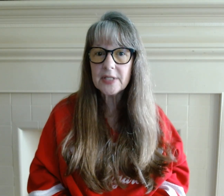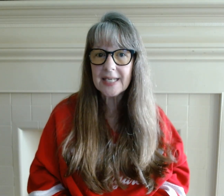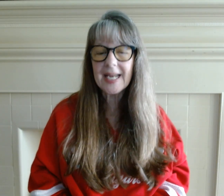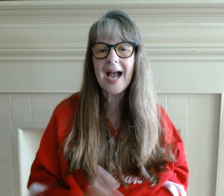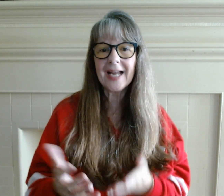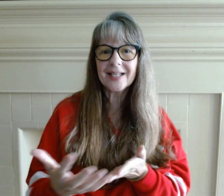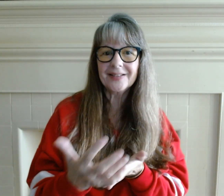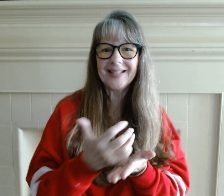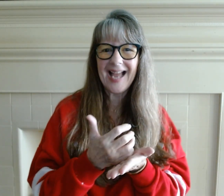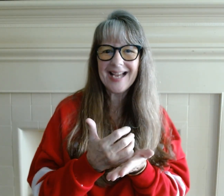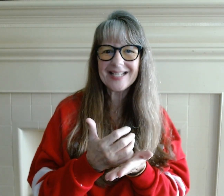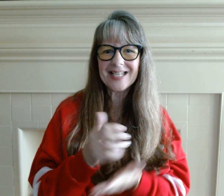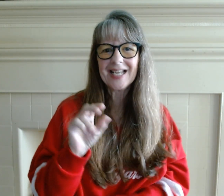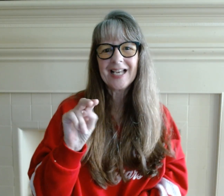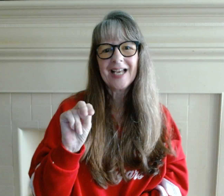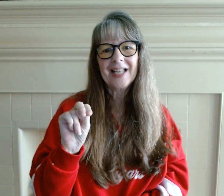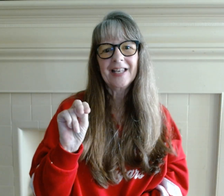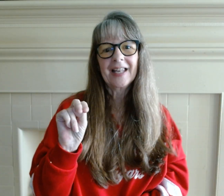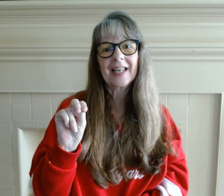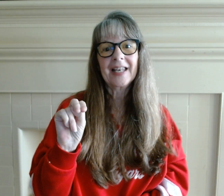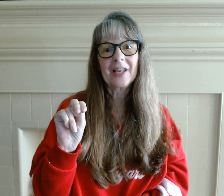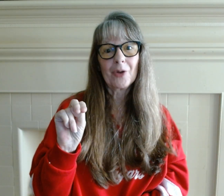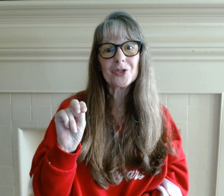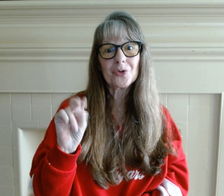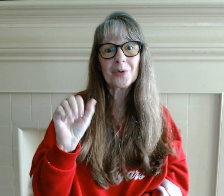nativity, I collect, let's do it,